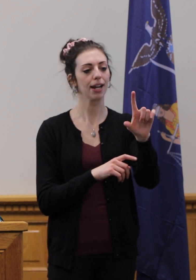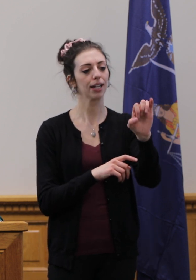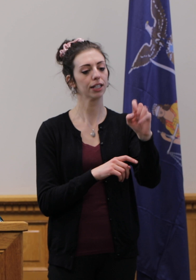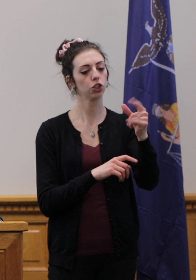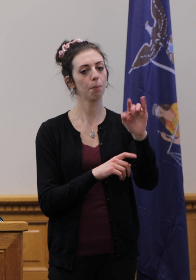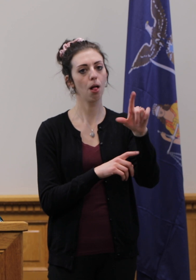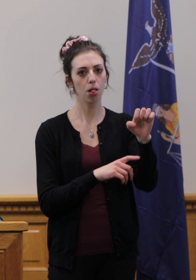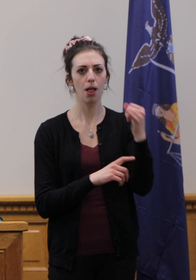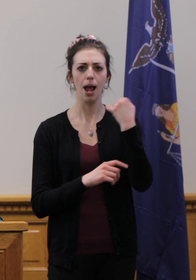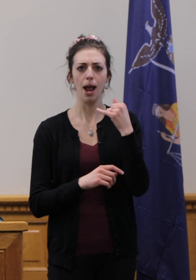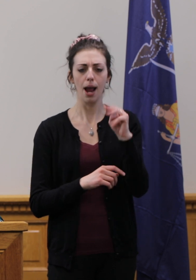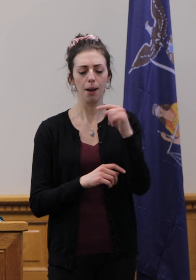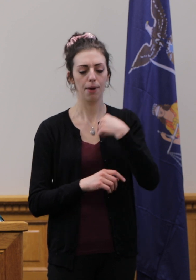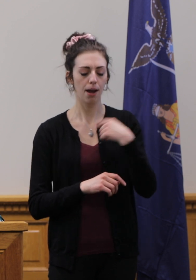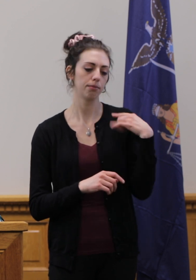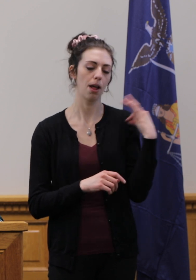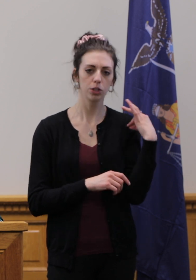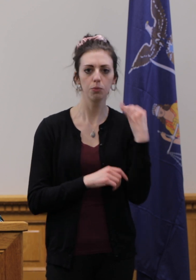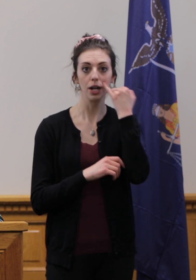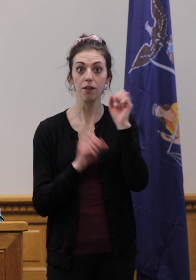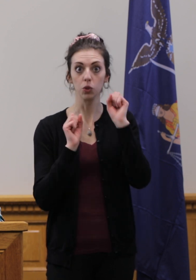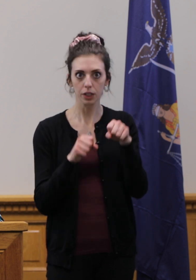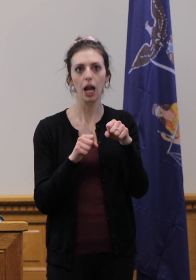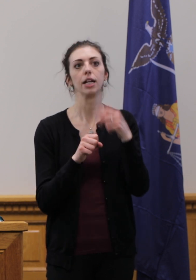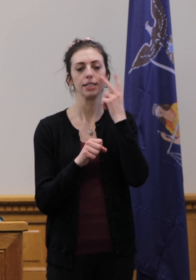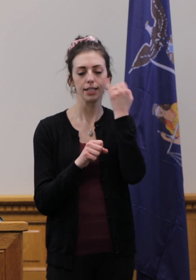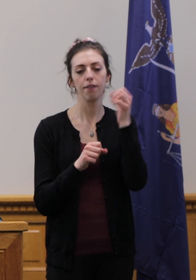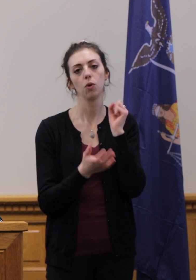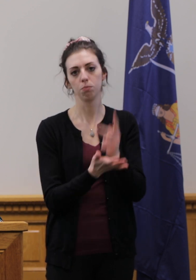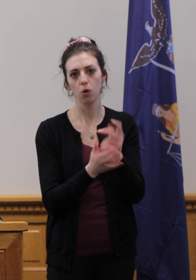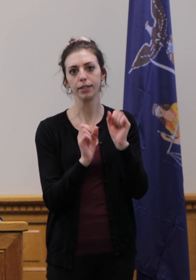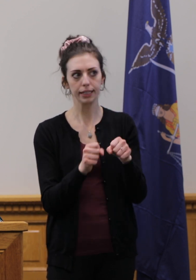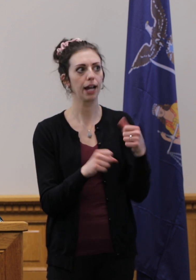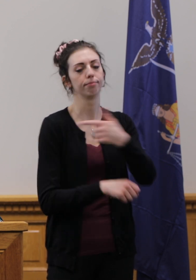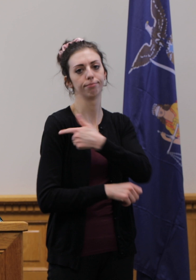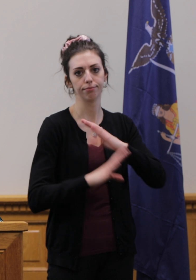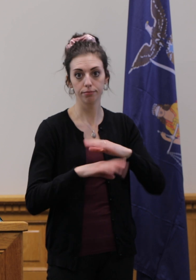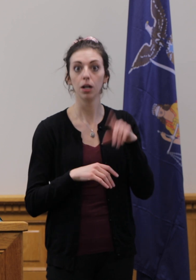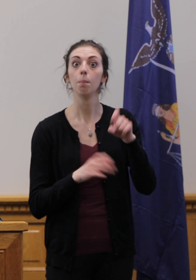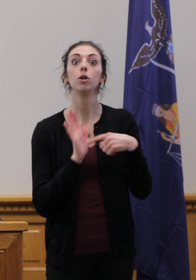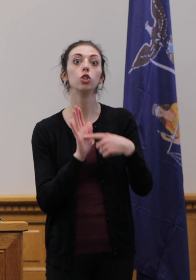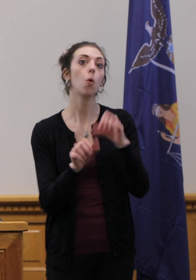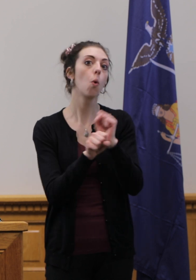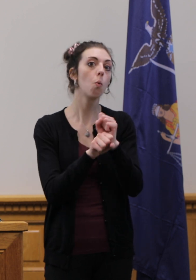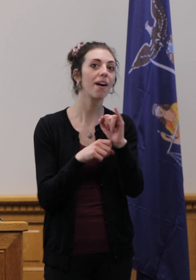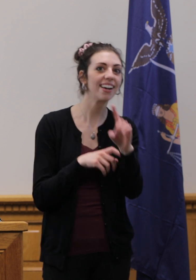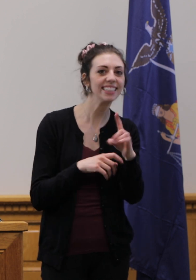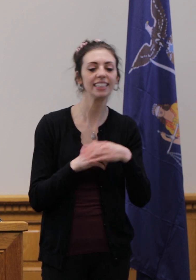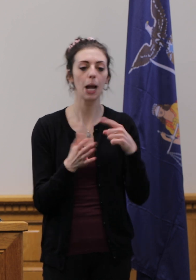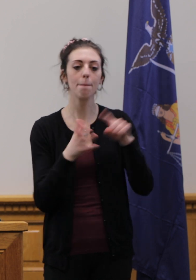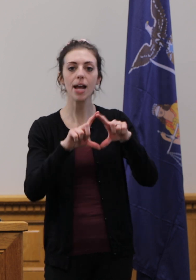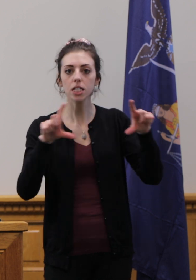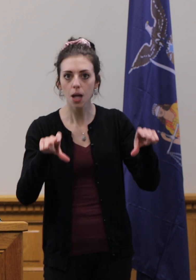if they are eligible. Everyone needs to show proof of eligibility, such as a work ID, pay stub, or